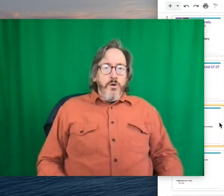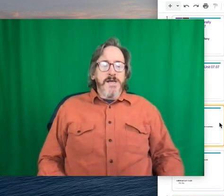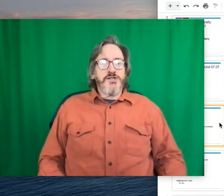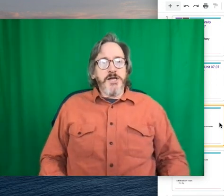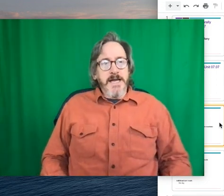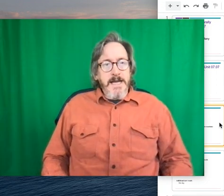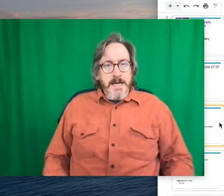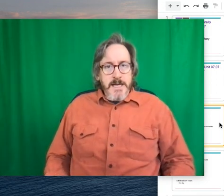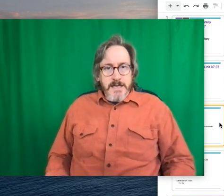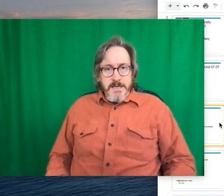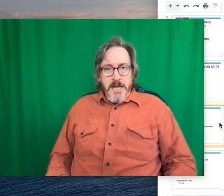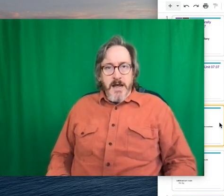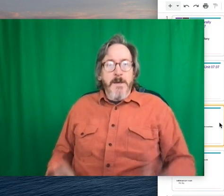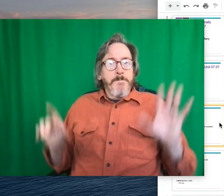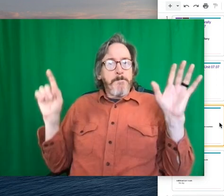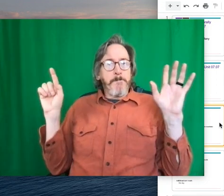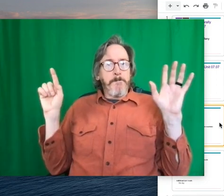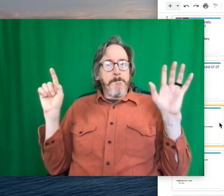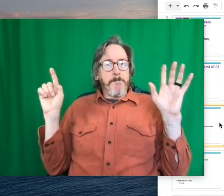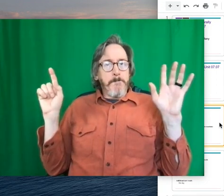So question,